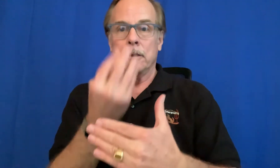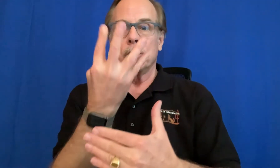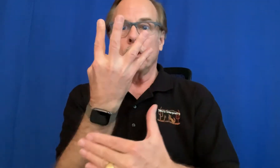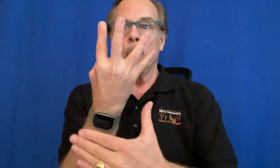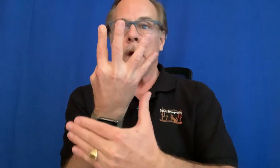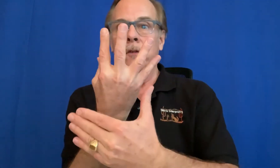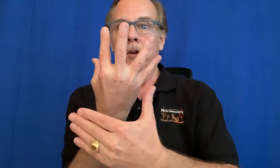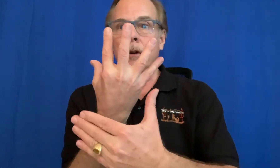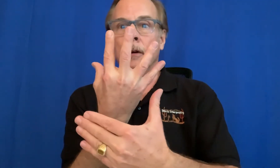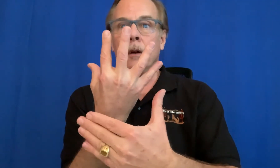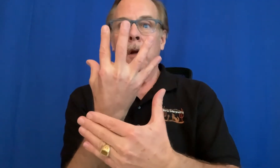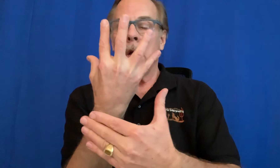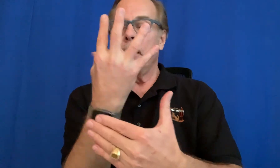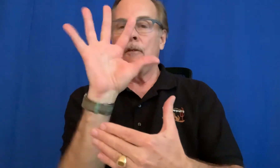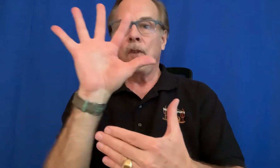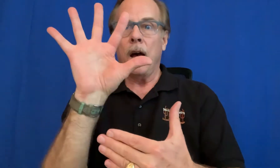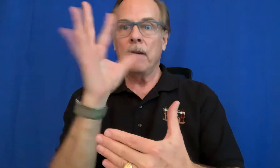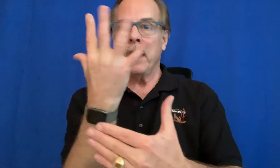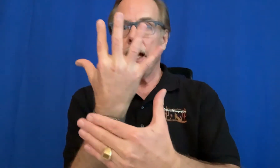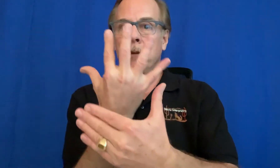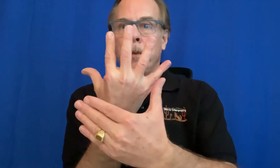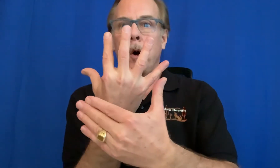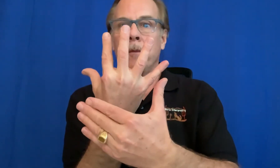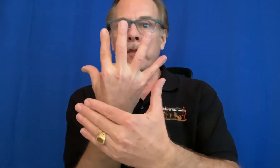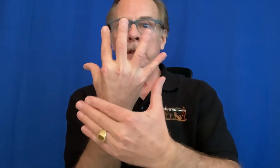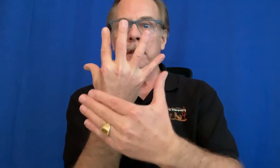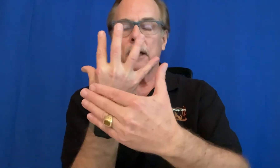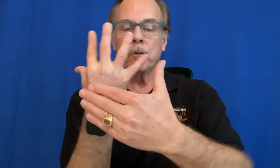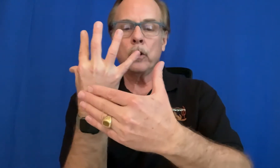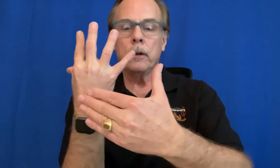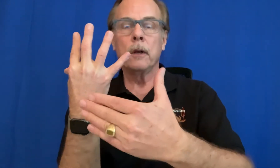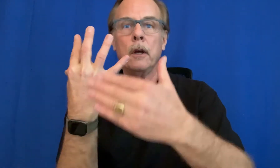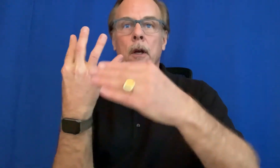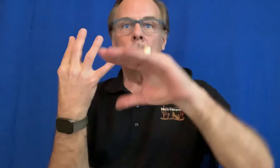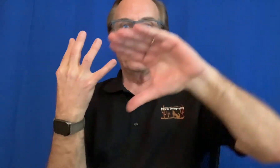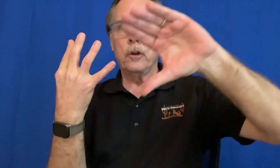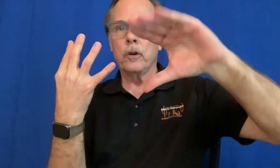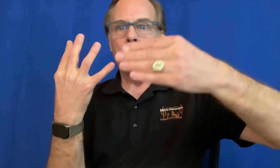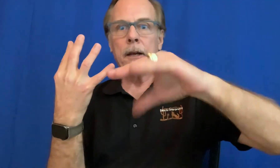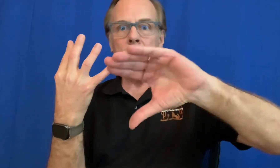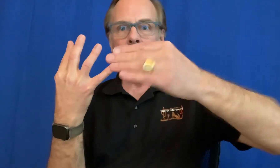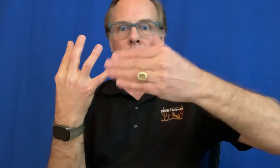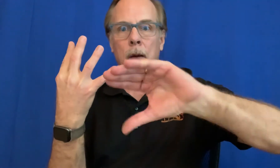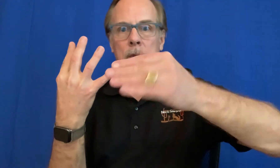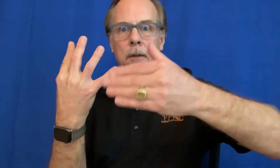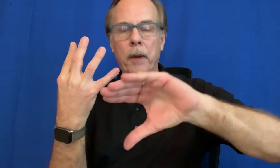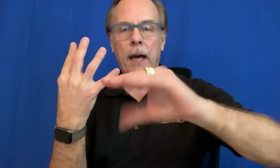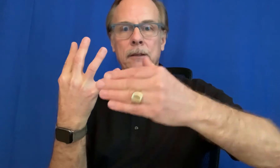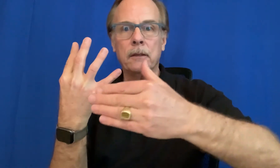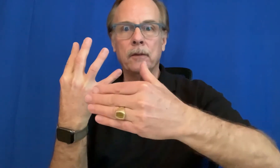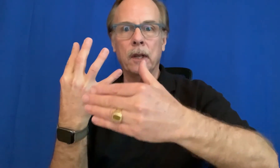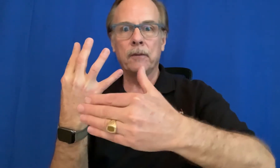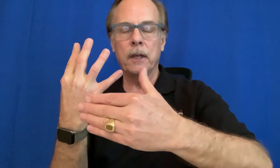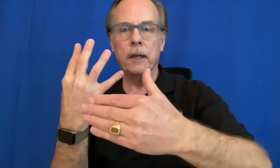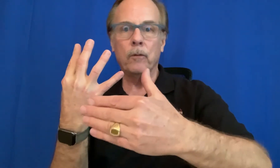So you have your 5 hand, palm facing inward, your kind of cupped passive, left hand, right